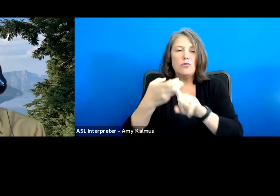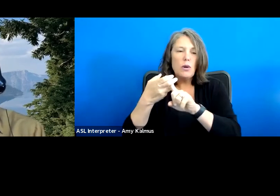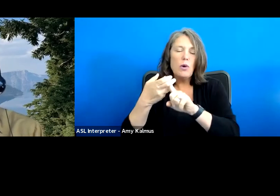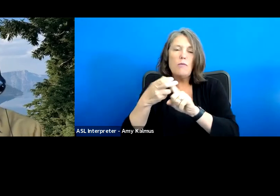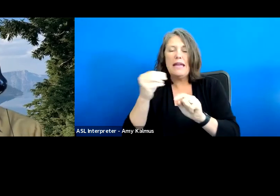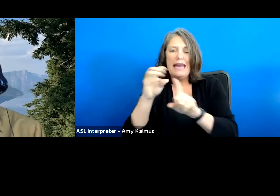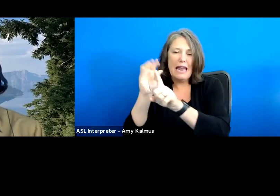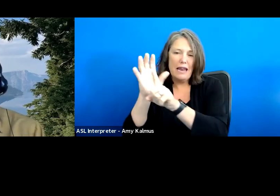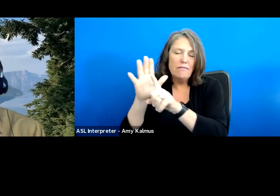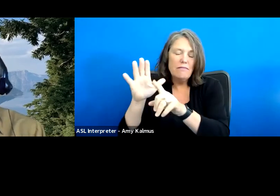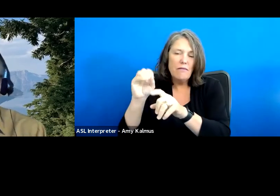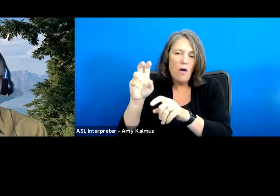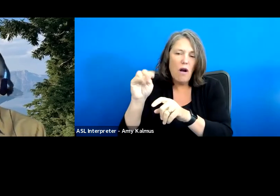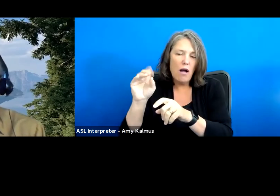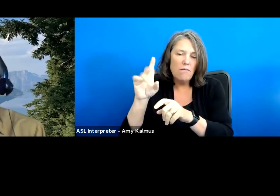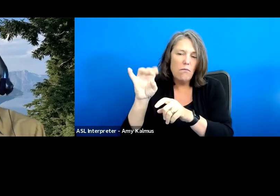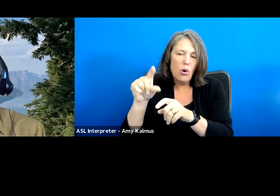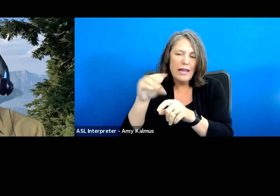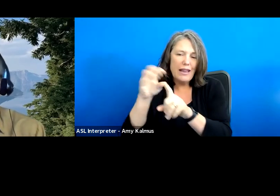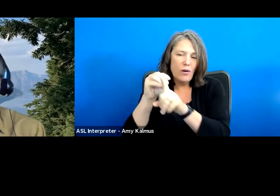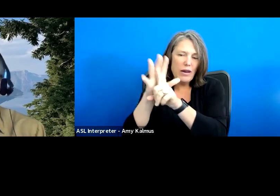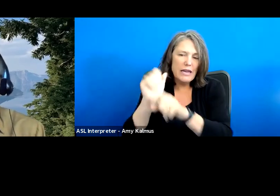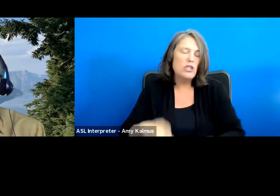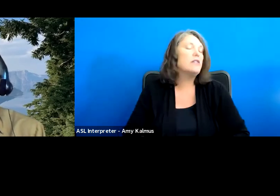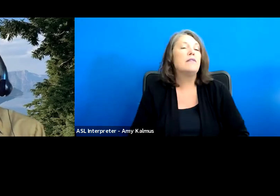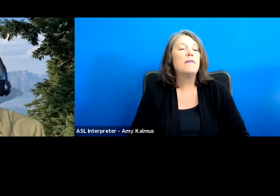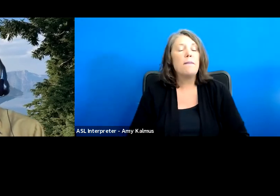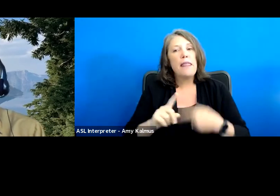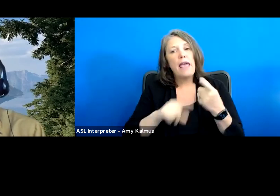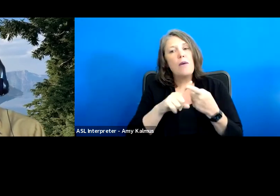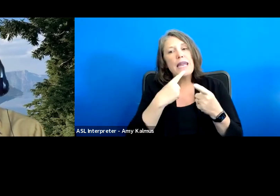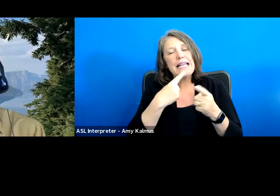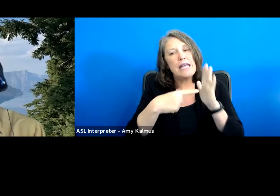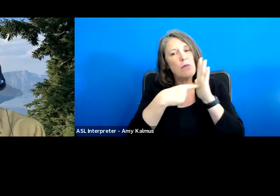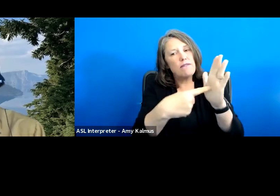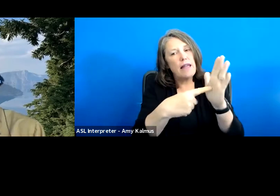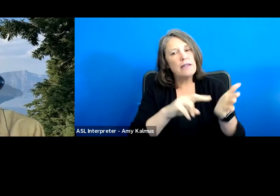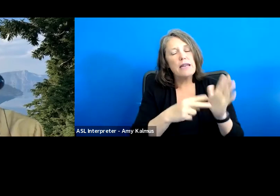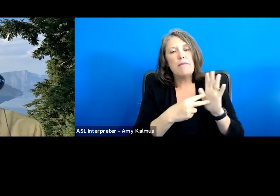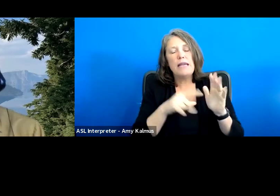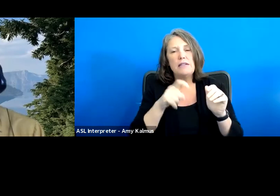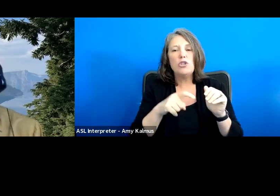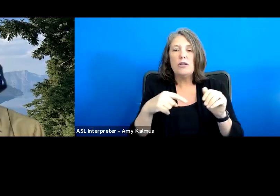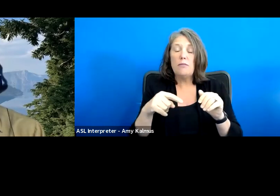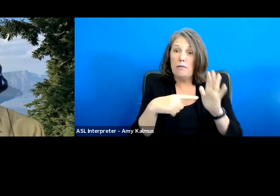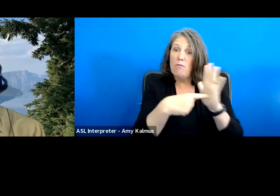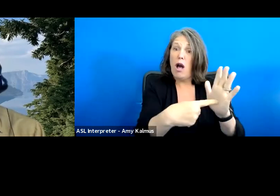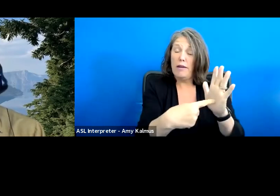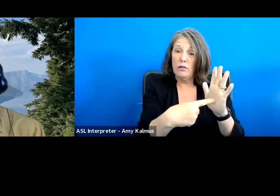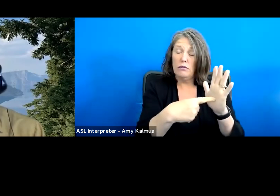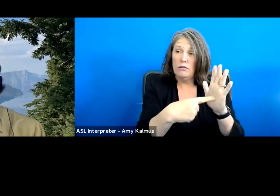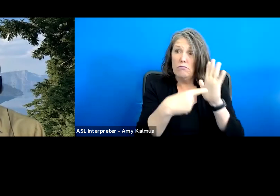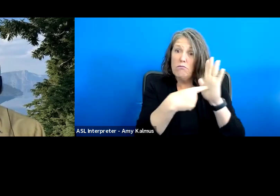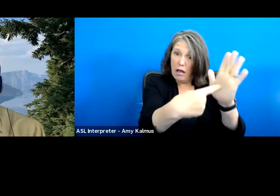and the onboarding and orientation. And when I say reflected in leadership, it should be modeled in